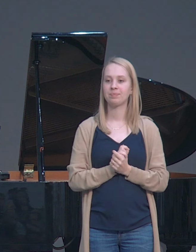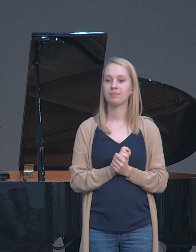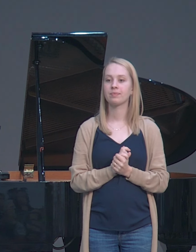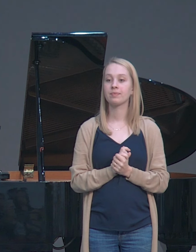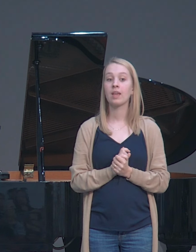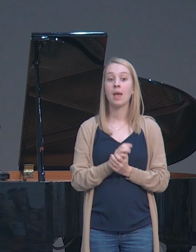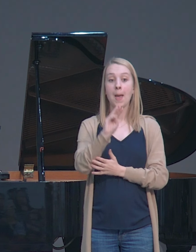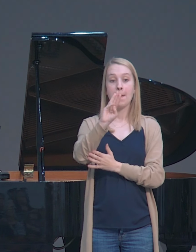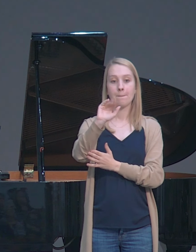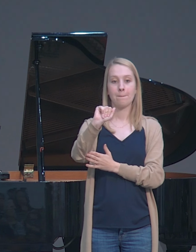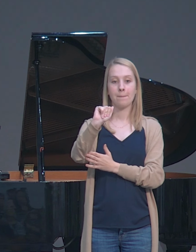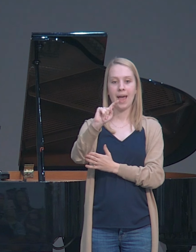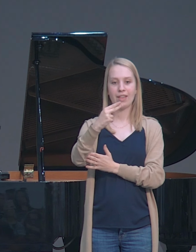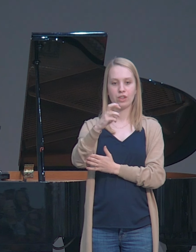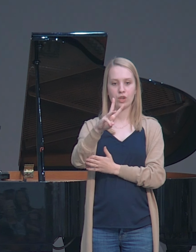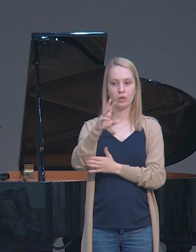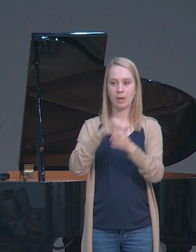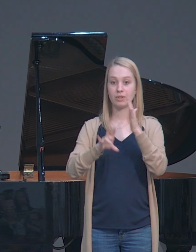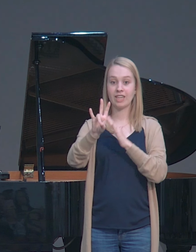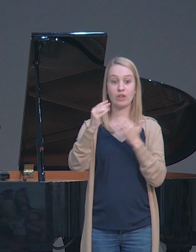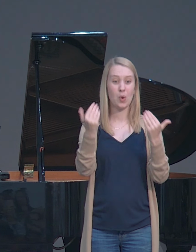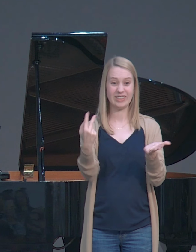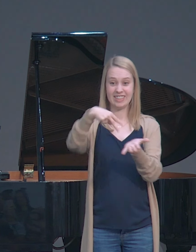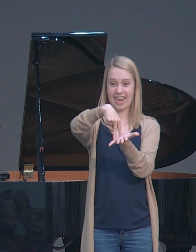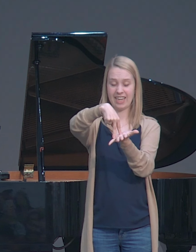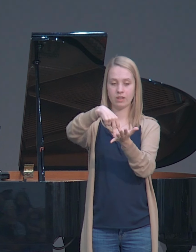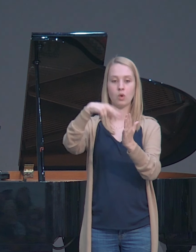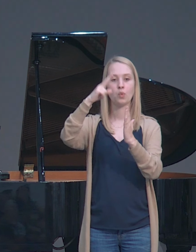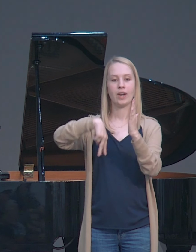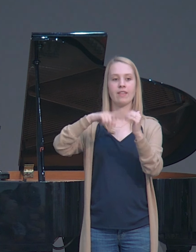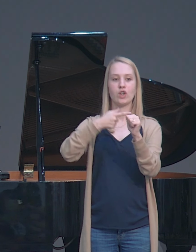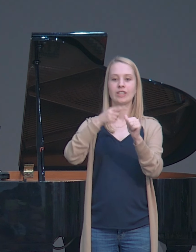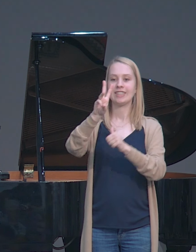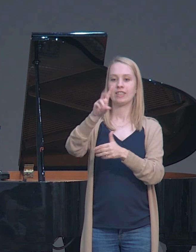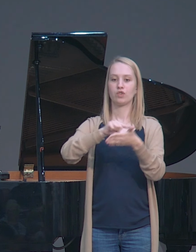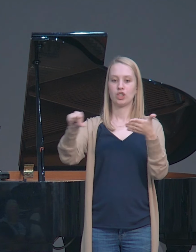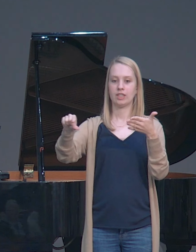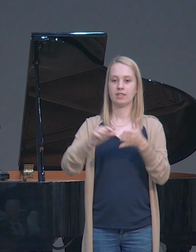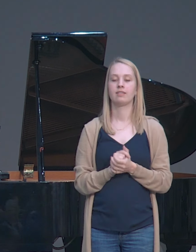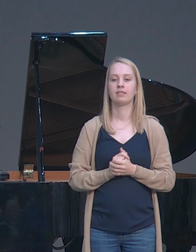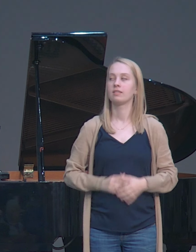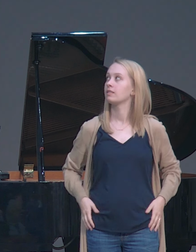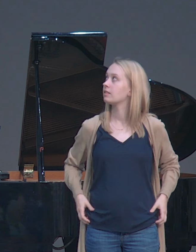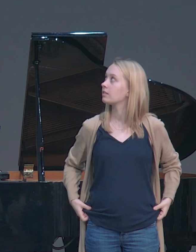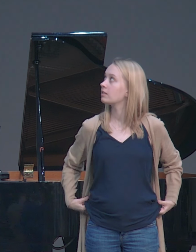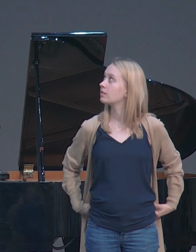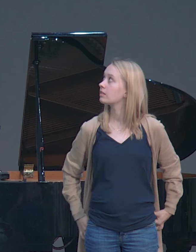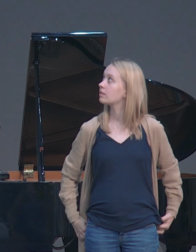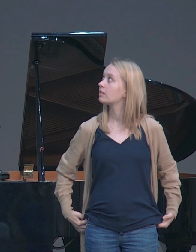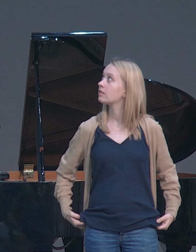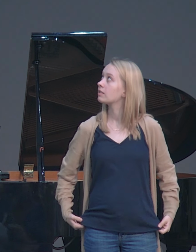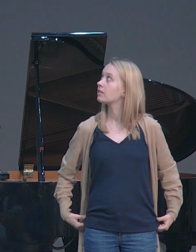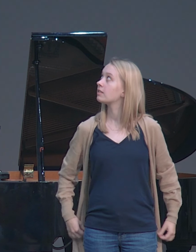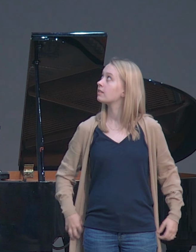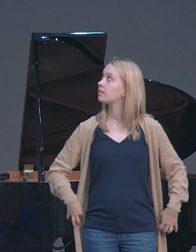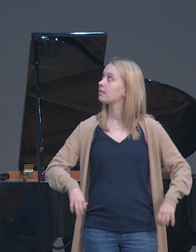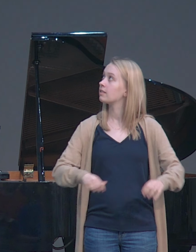Matthew chapter 7. Would you all join me in standing as we read the first six verses of Matthew